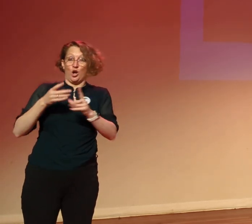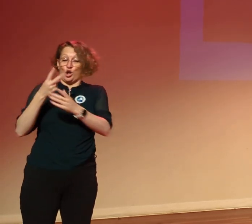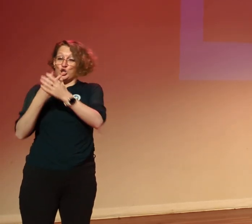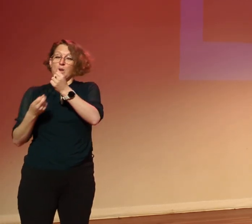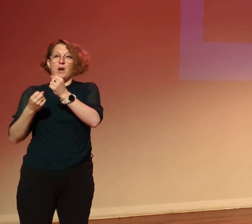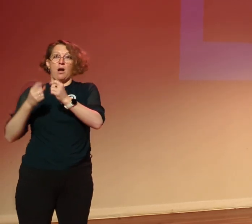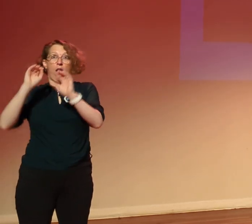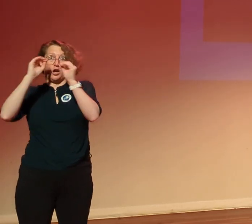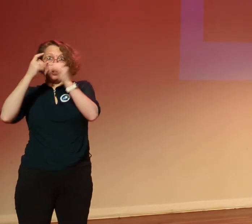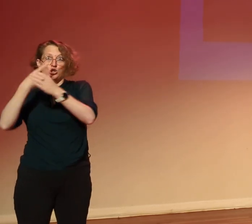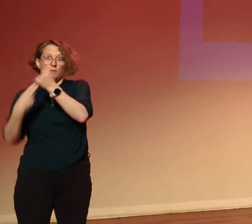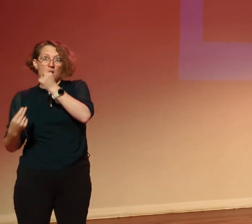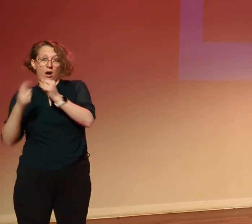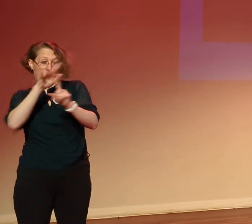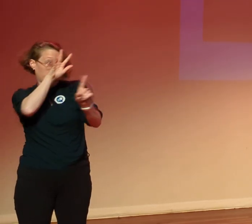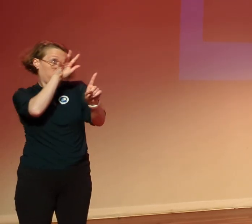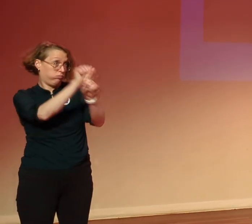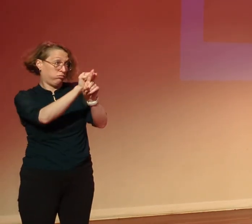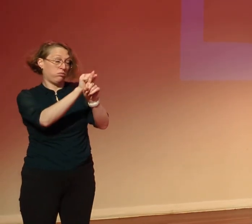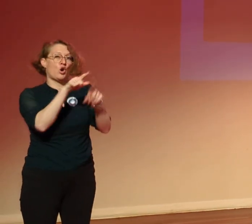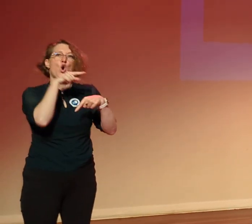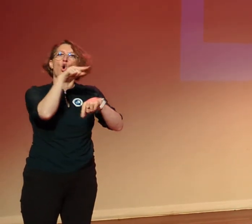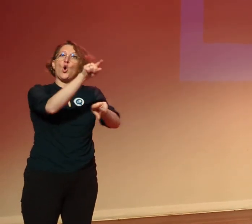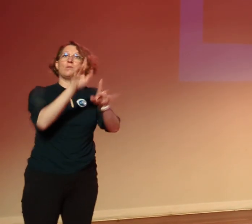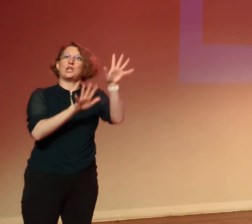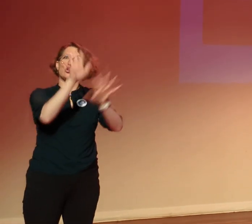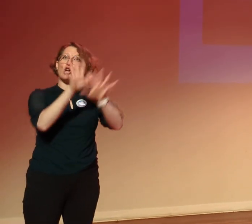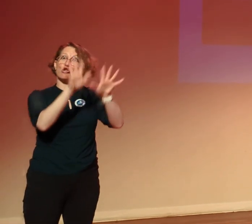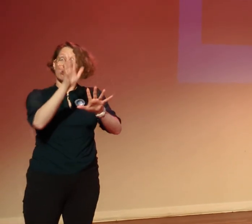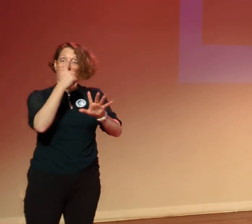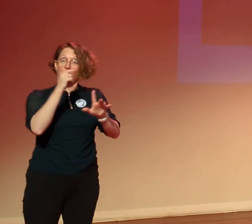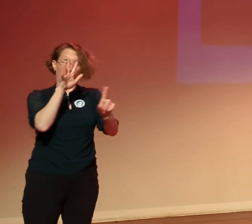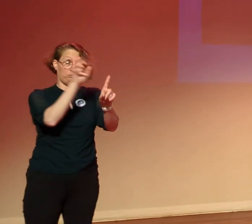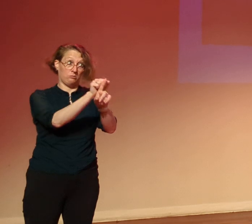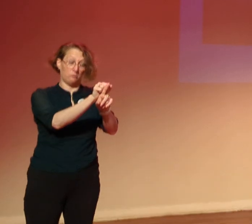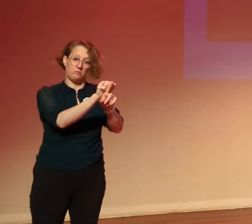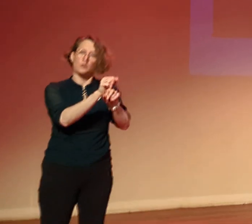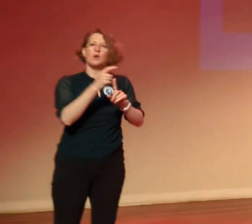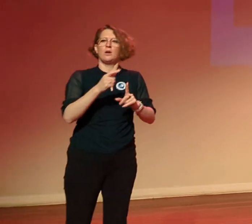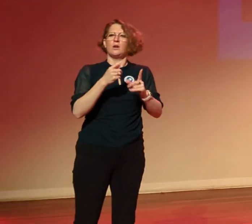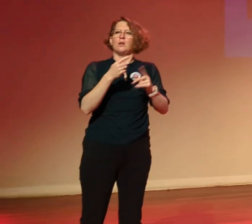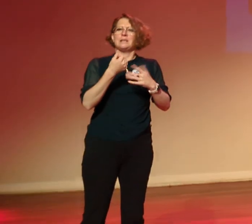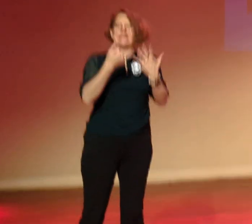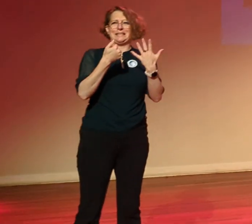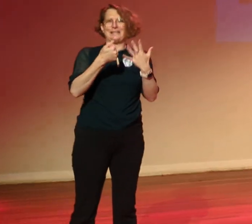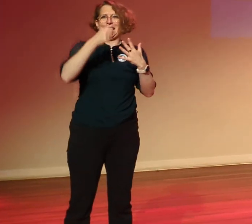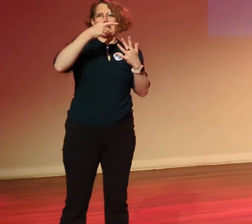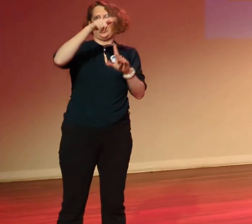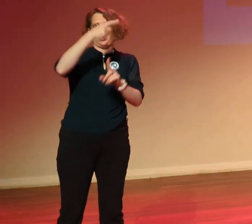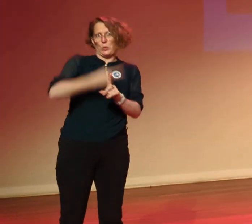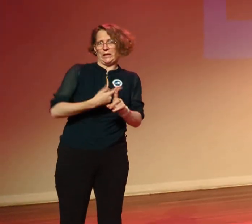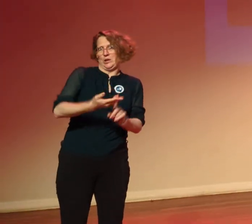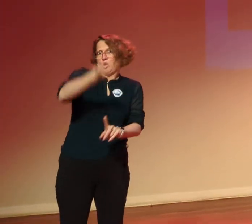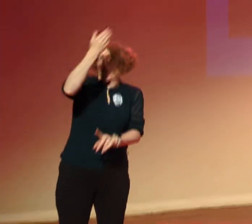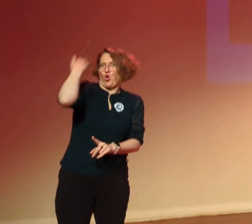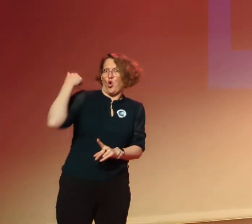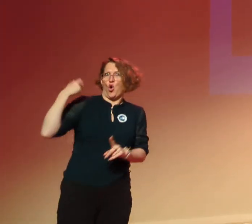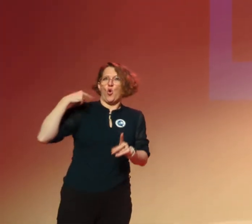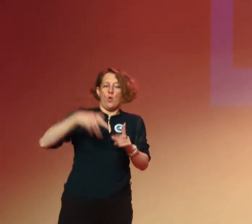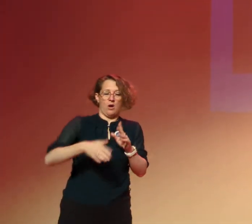co-speech gesture. 6 weeks ago, the functionality of multimodal transformers was eclipsed by the